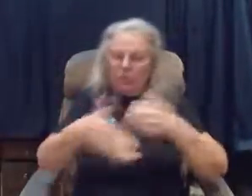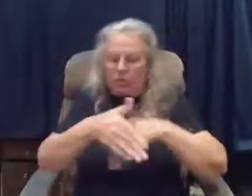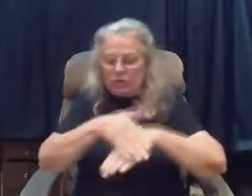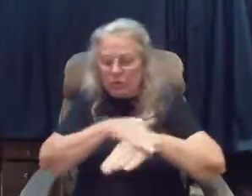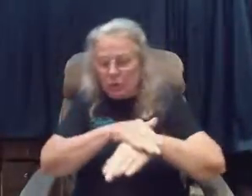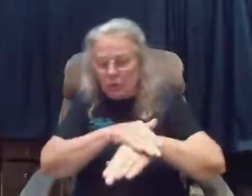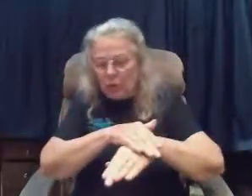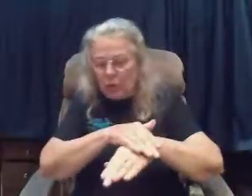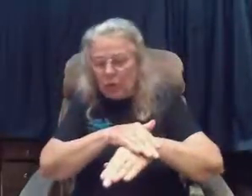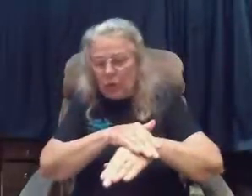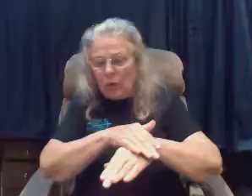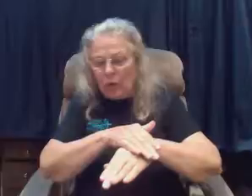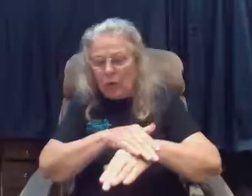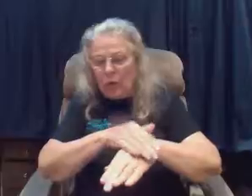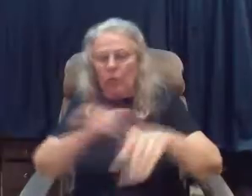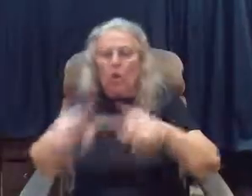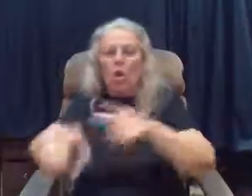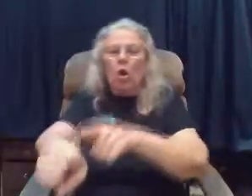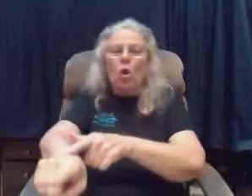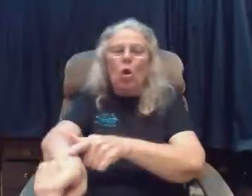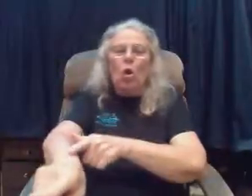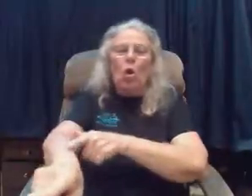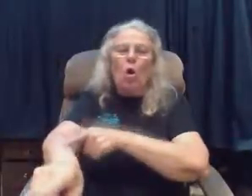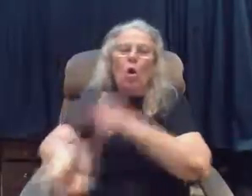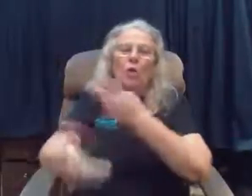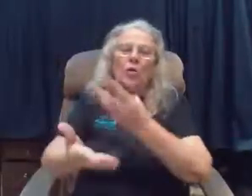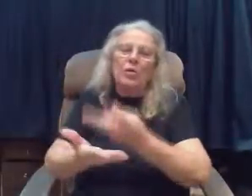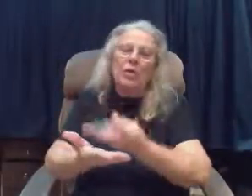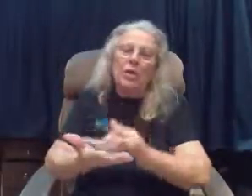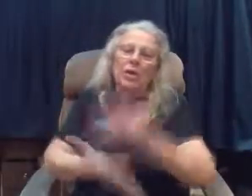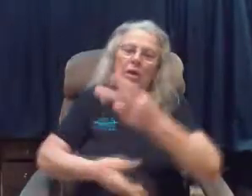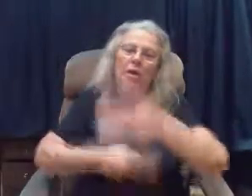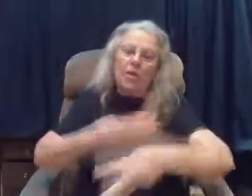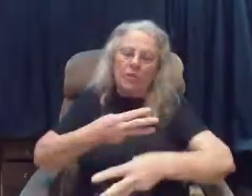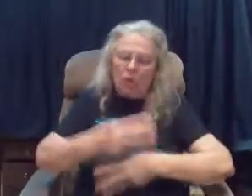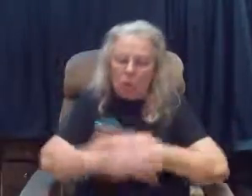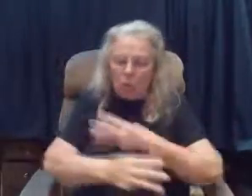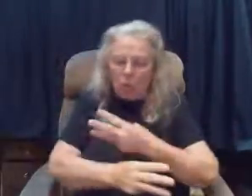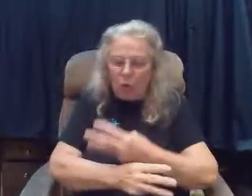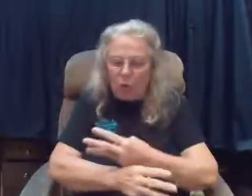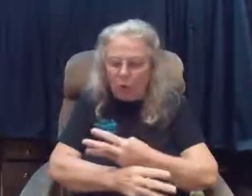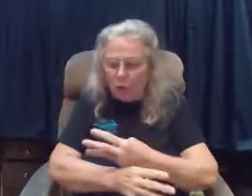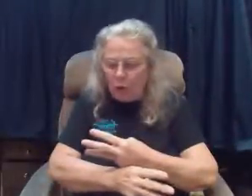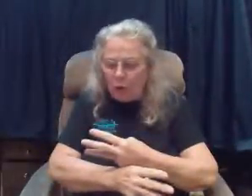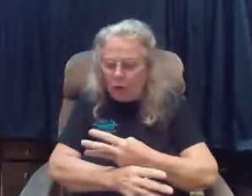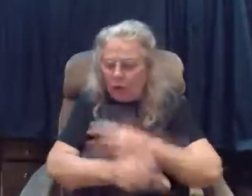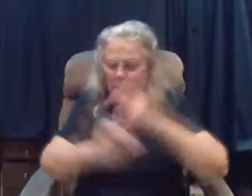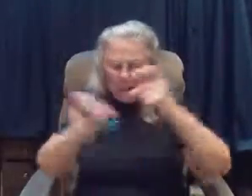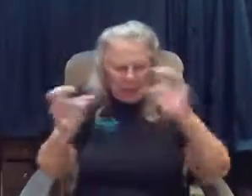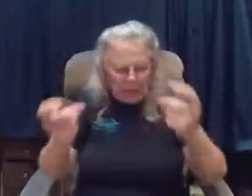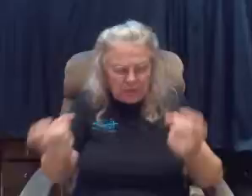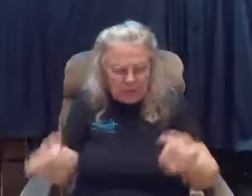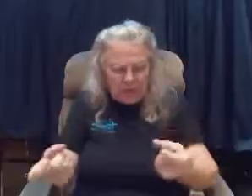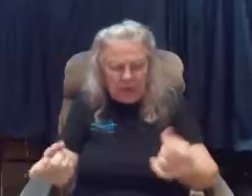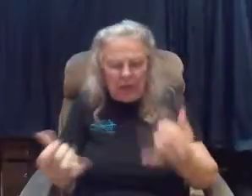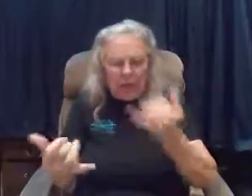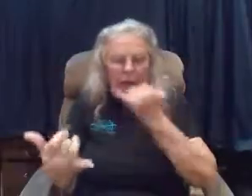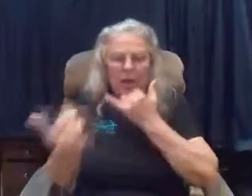Savior's birth. Long lay the world in sin